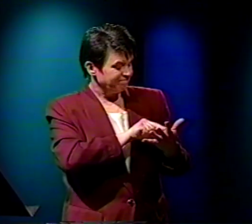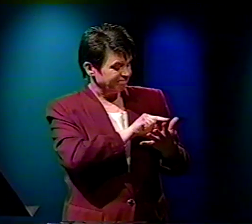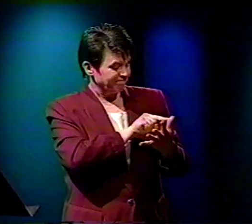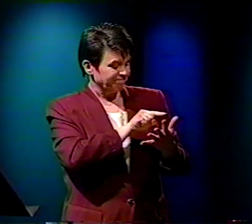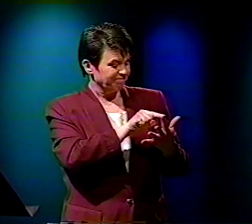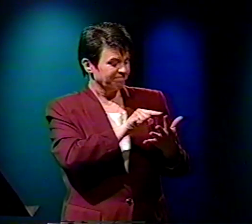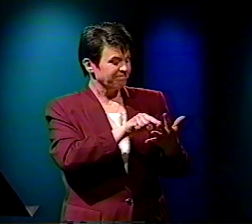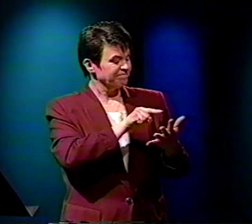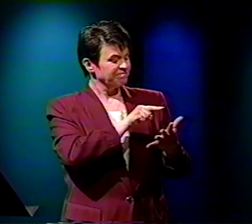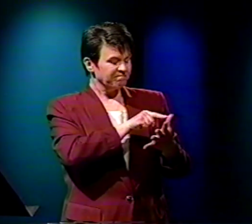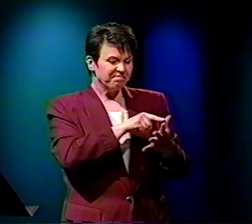started thinking,